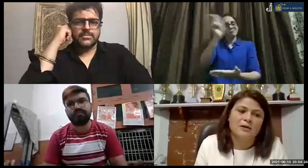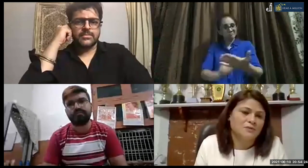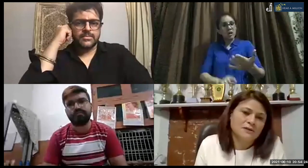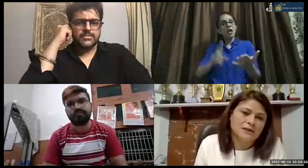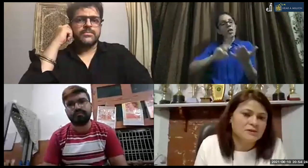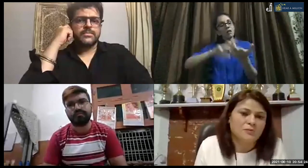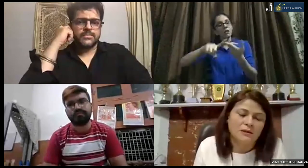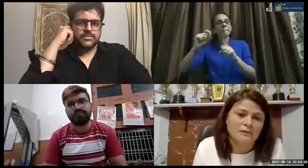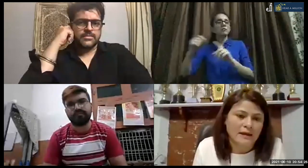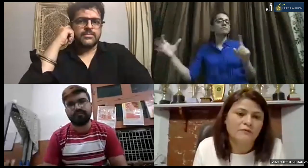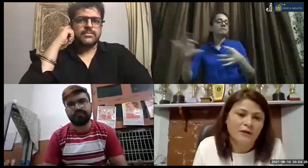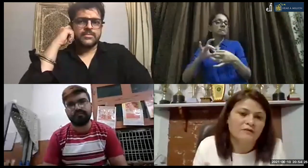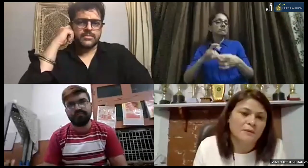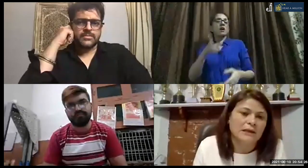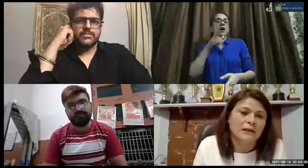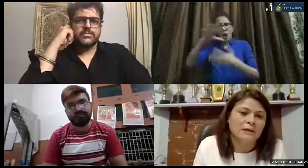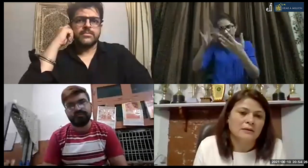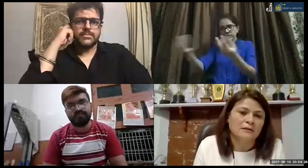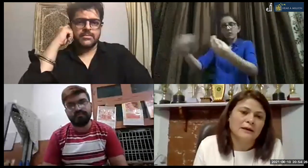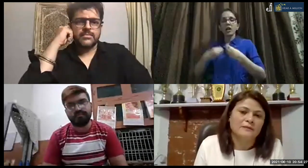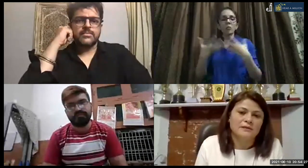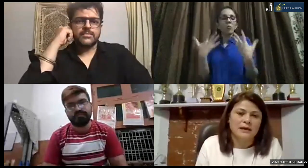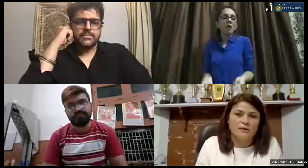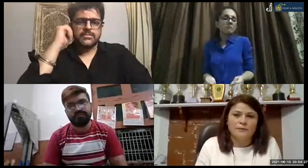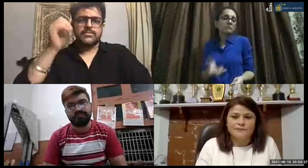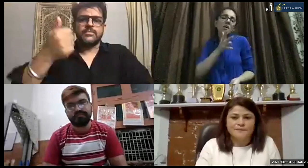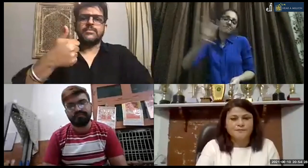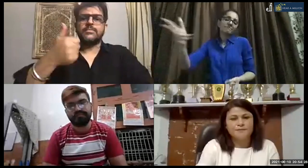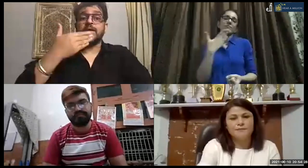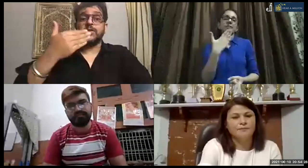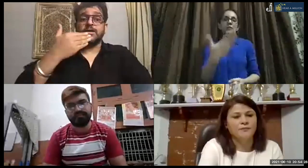I say, options has to be there for everybody. Yeah, thank you.